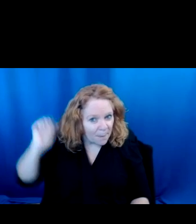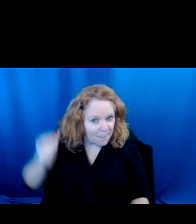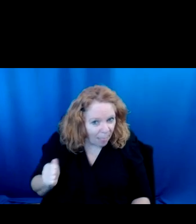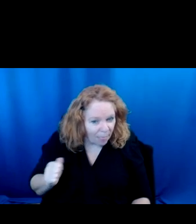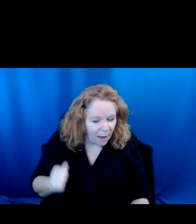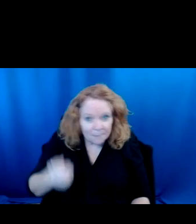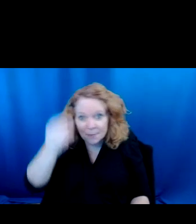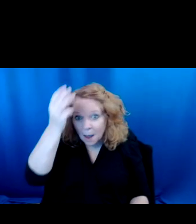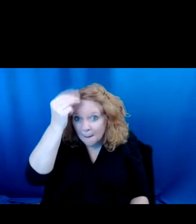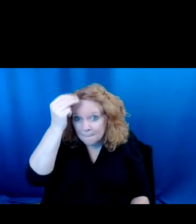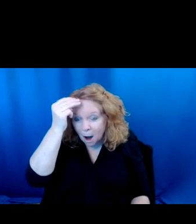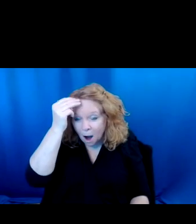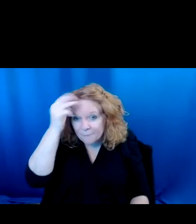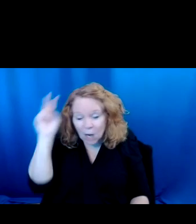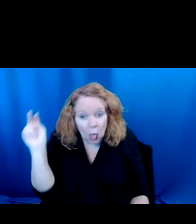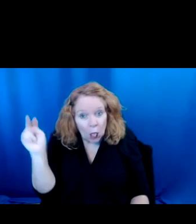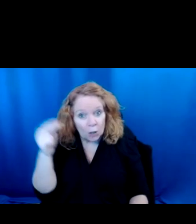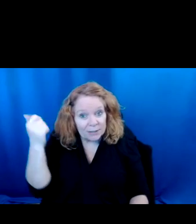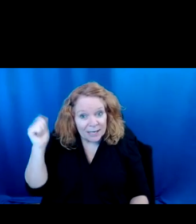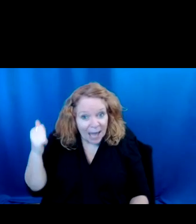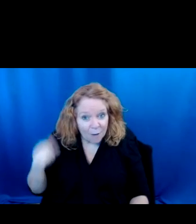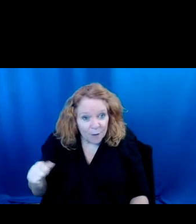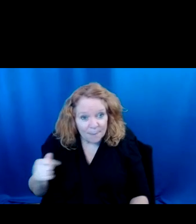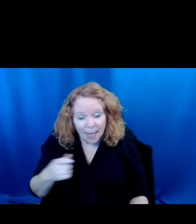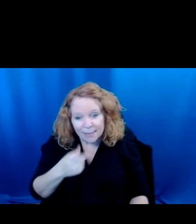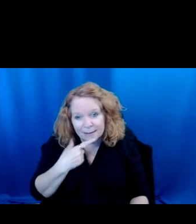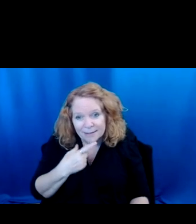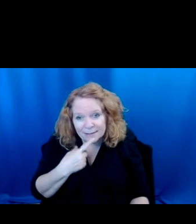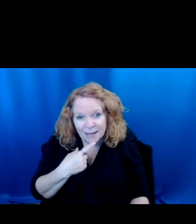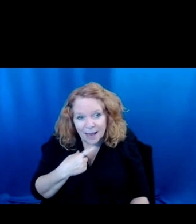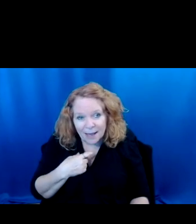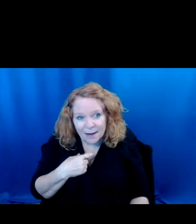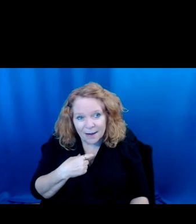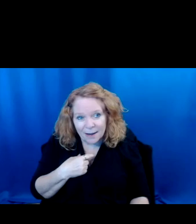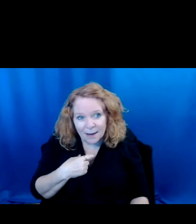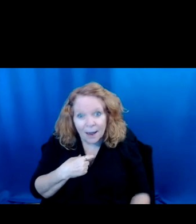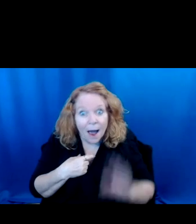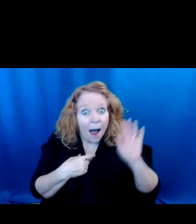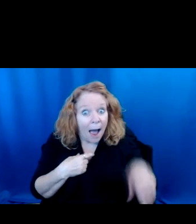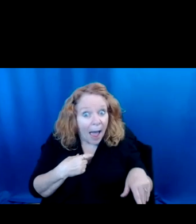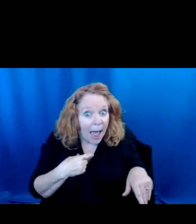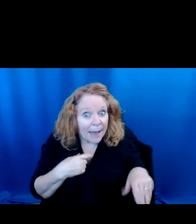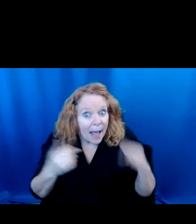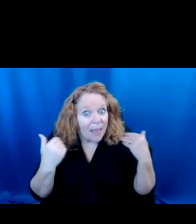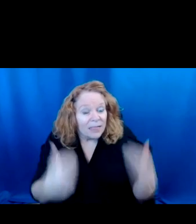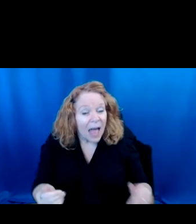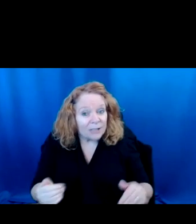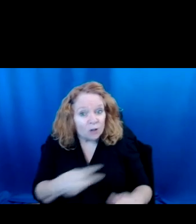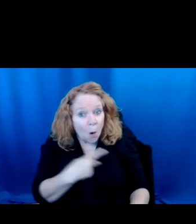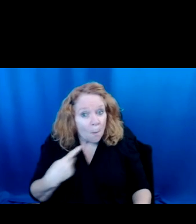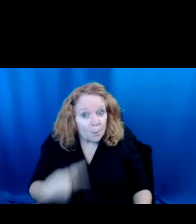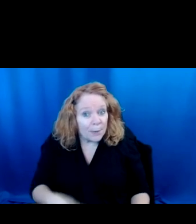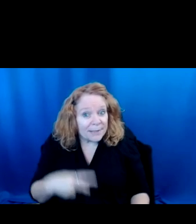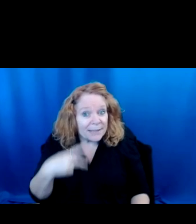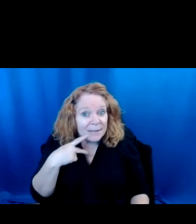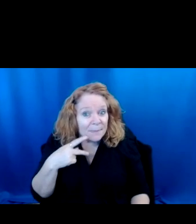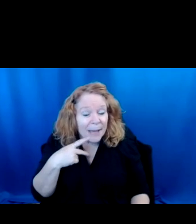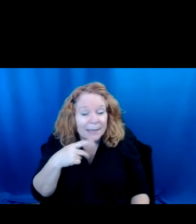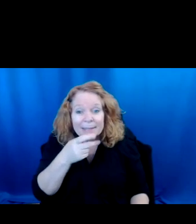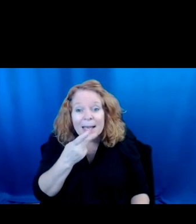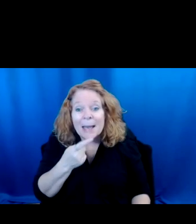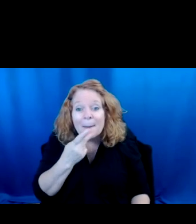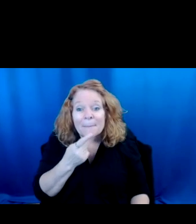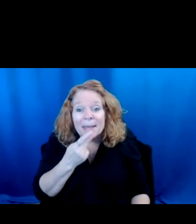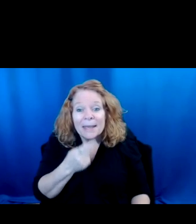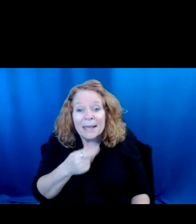Marvin looked at Arabella and said, right, let's go to Princess Peggy's pink ice cream